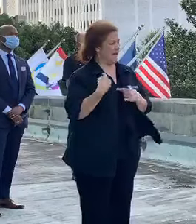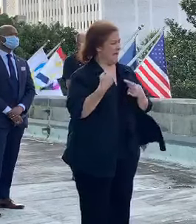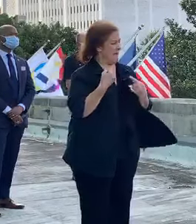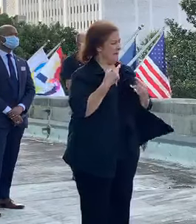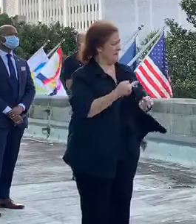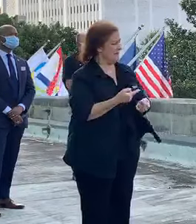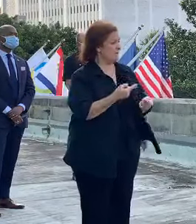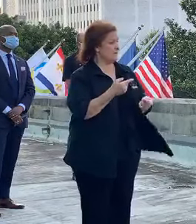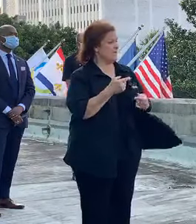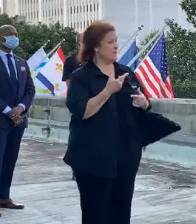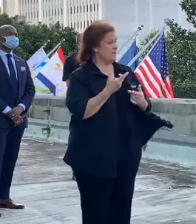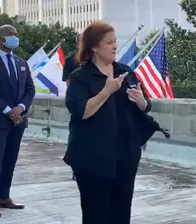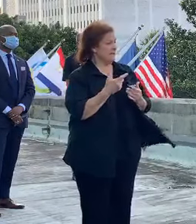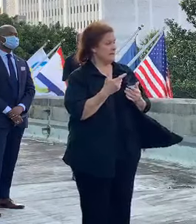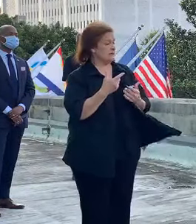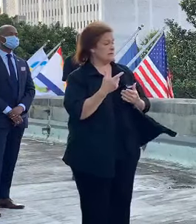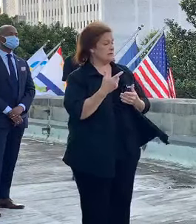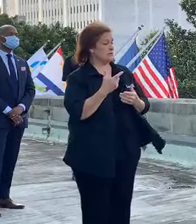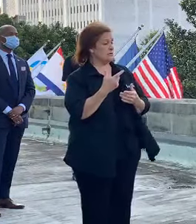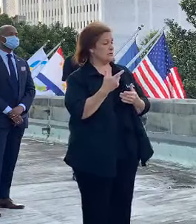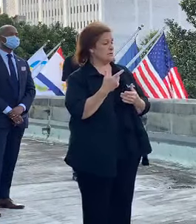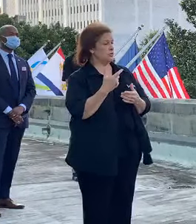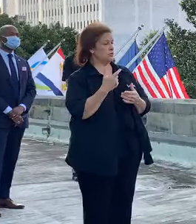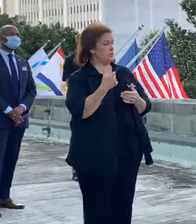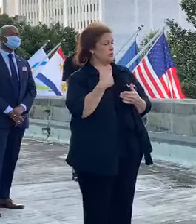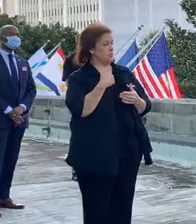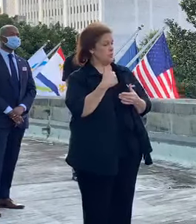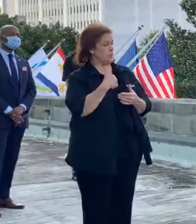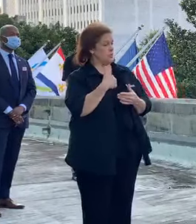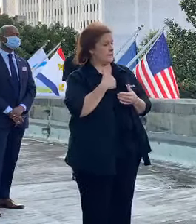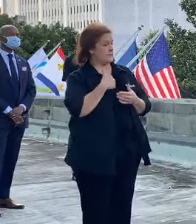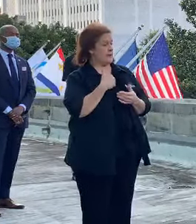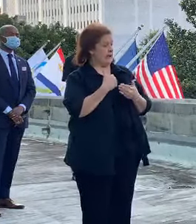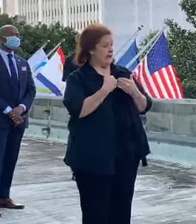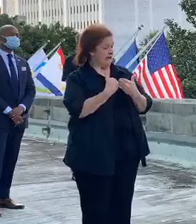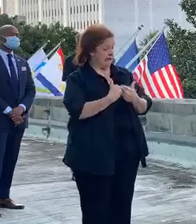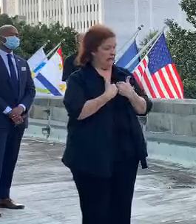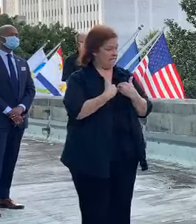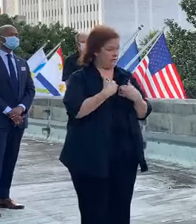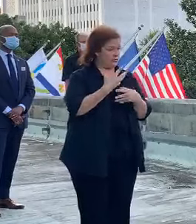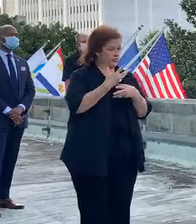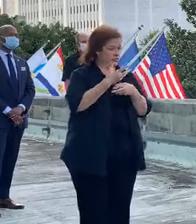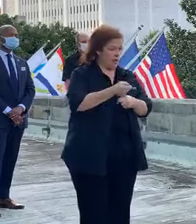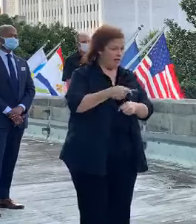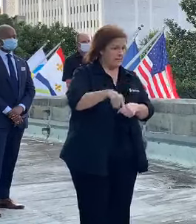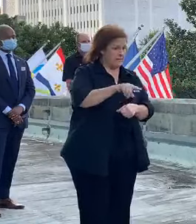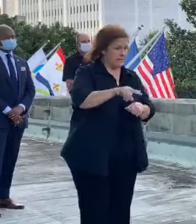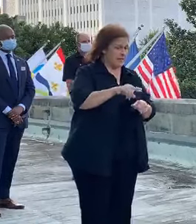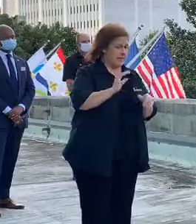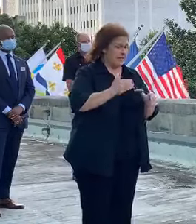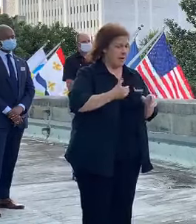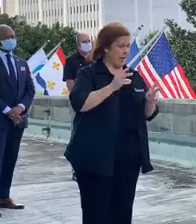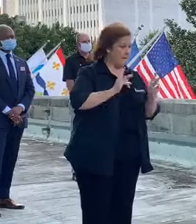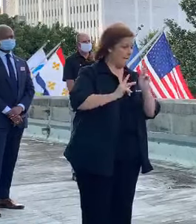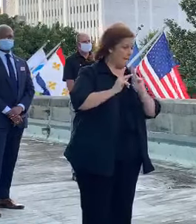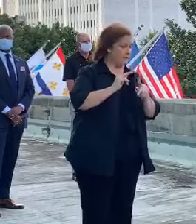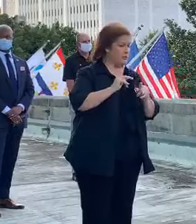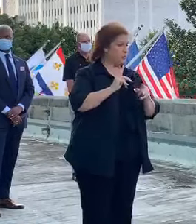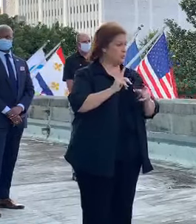Just how we have built that trust within the community and amongst our people to